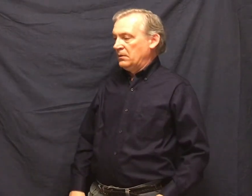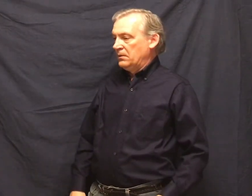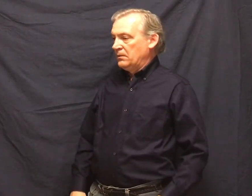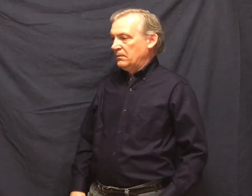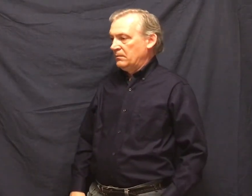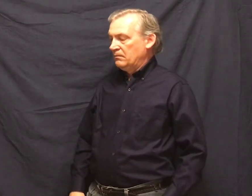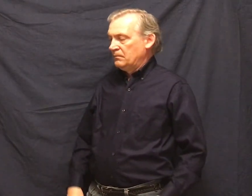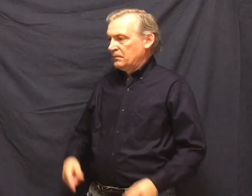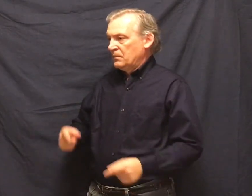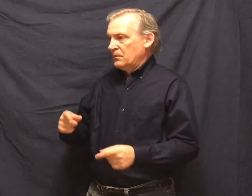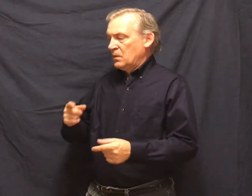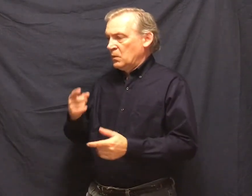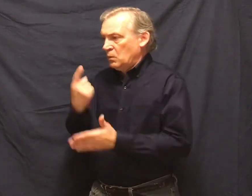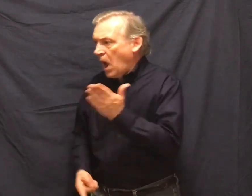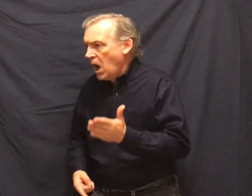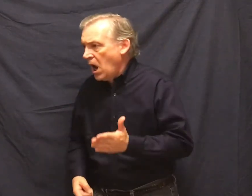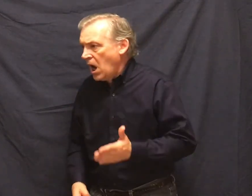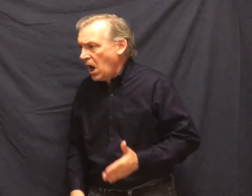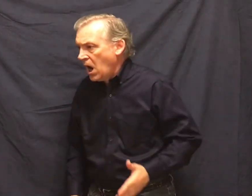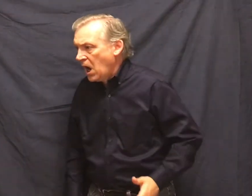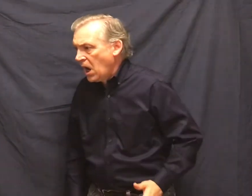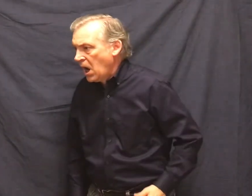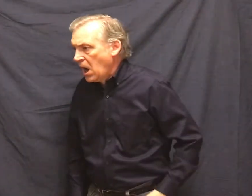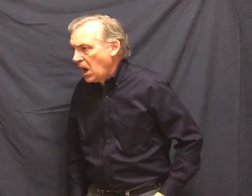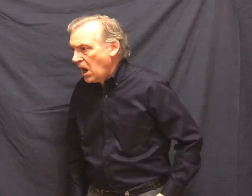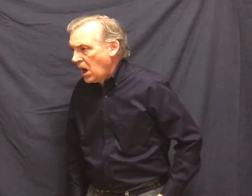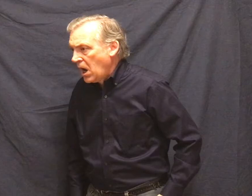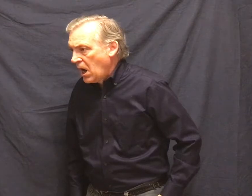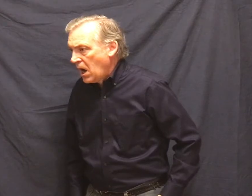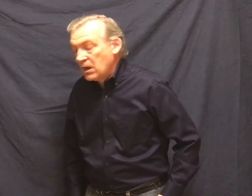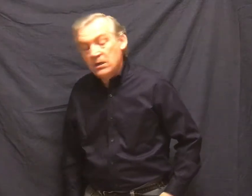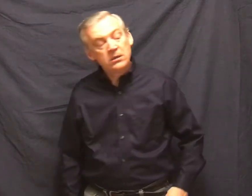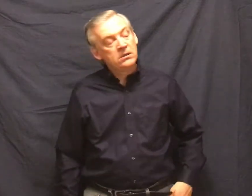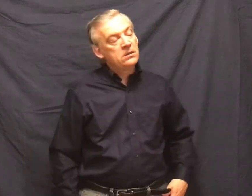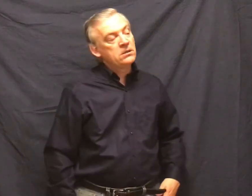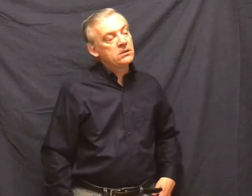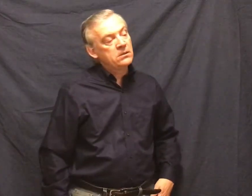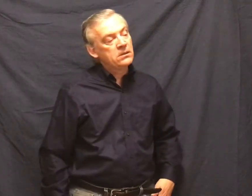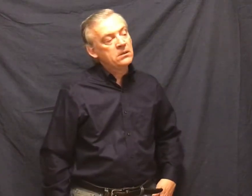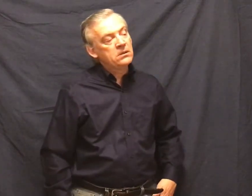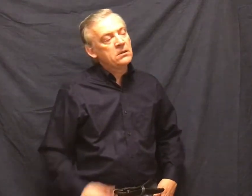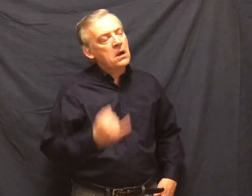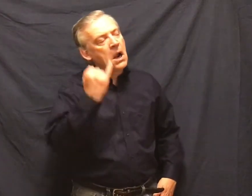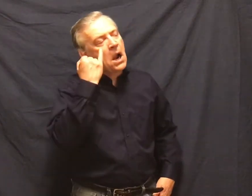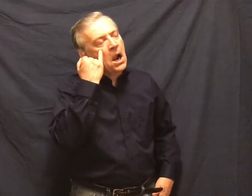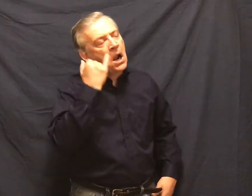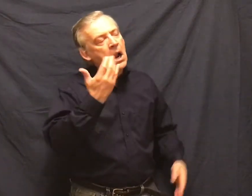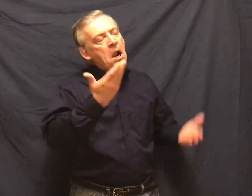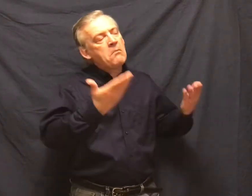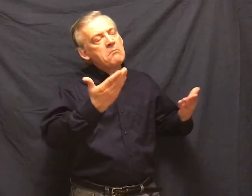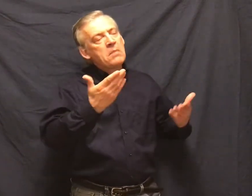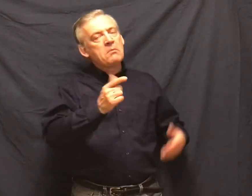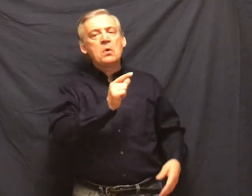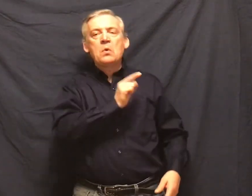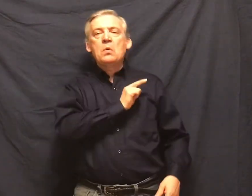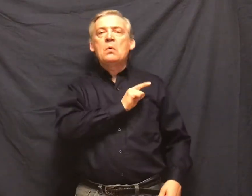What? He demanded. I said, suppose George went into town tonight and you never heard of him no